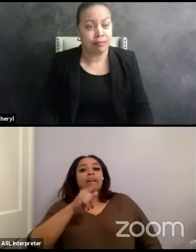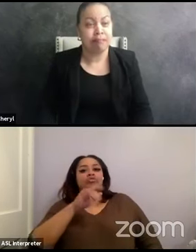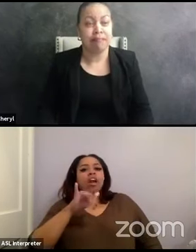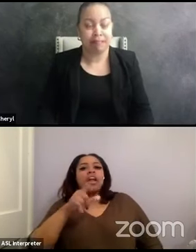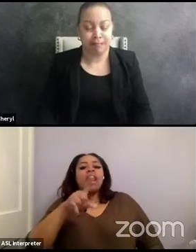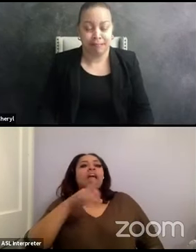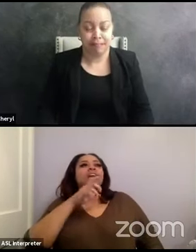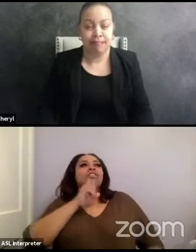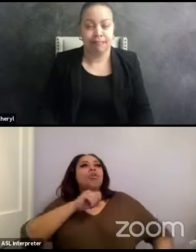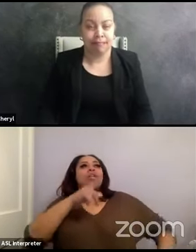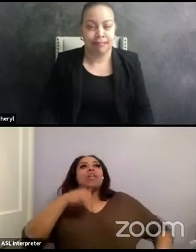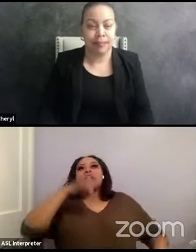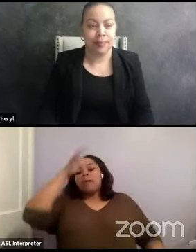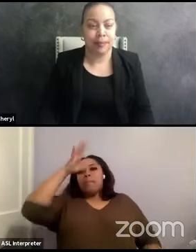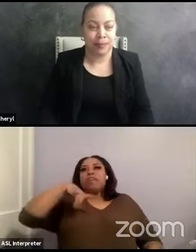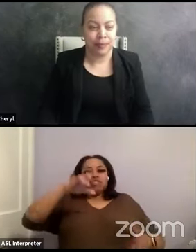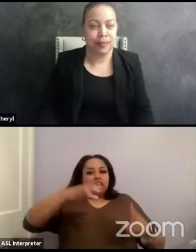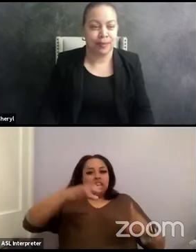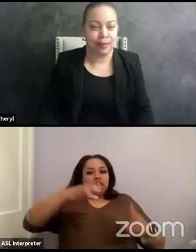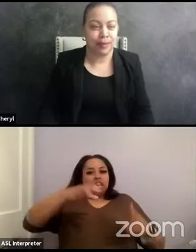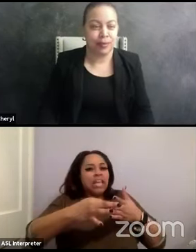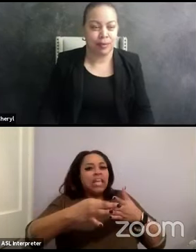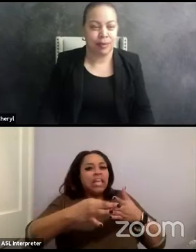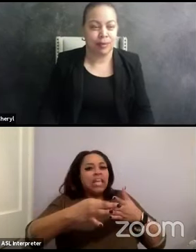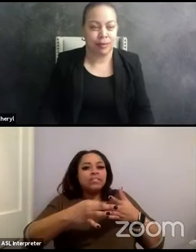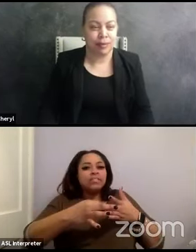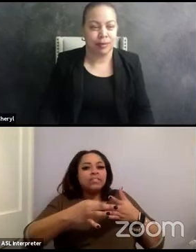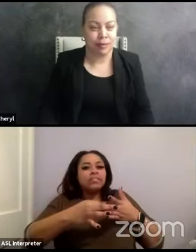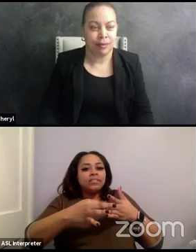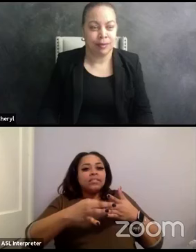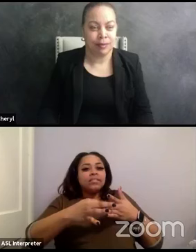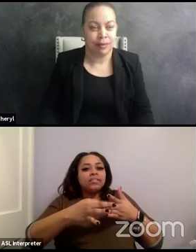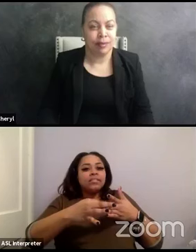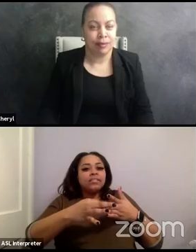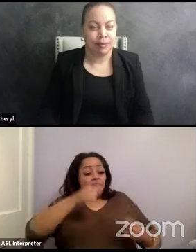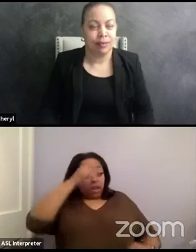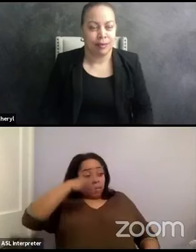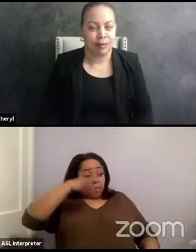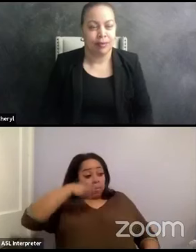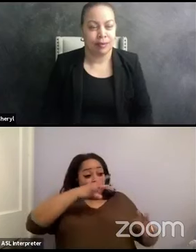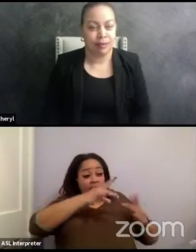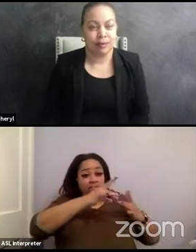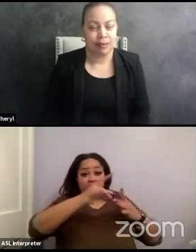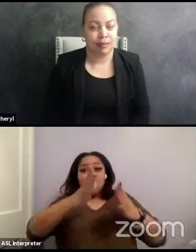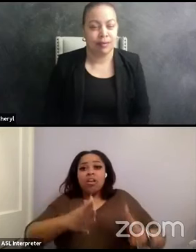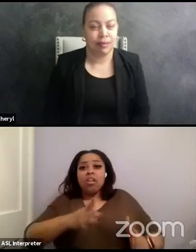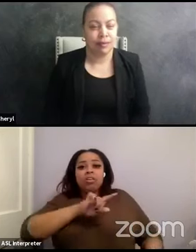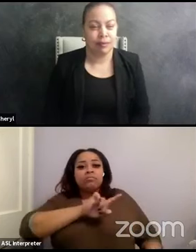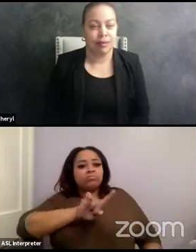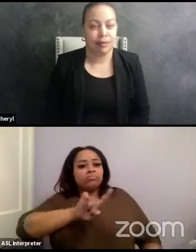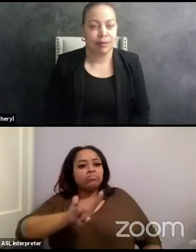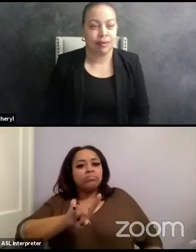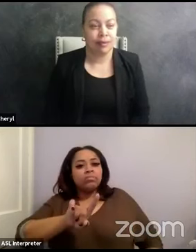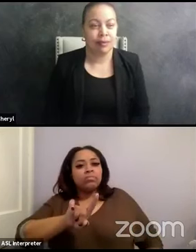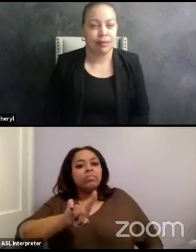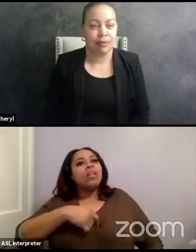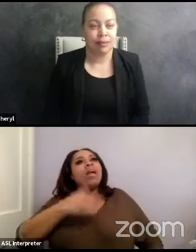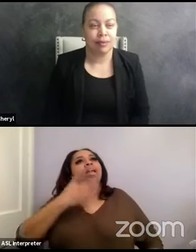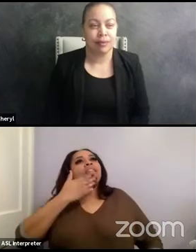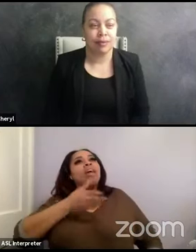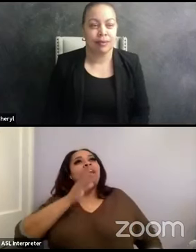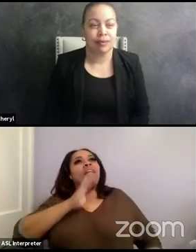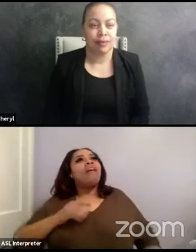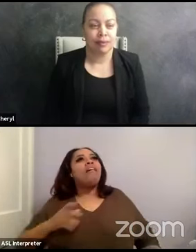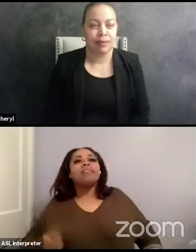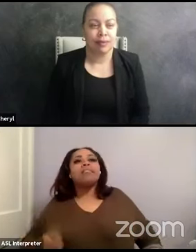absolutely. trope that men should lead, right? And so it's like when a male leader comes in, we're just like, thank goodness. Yeah,